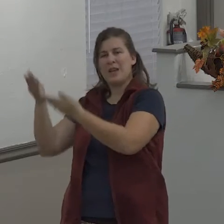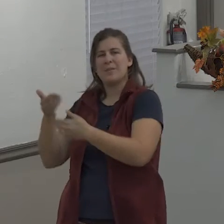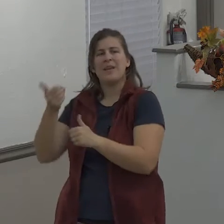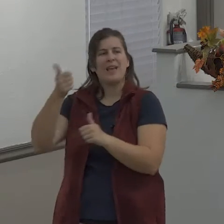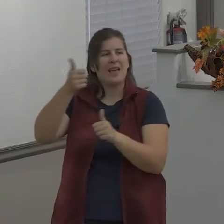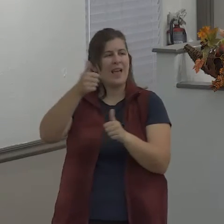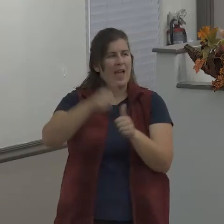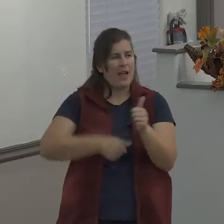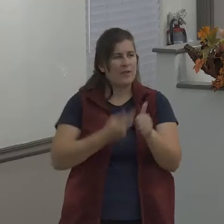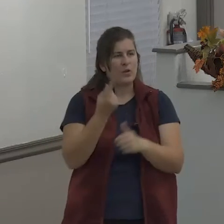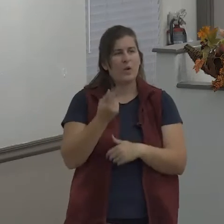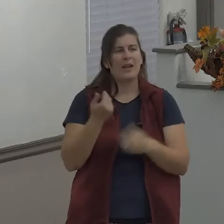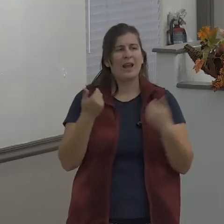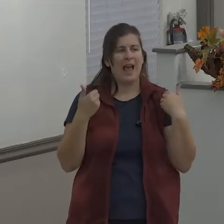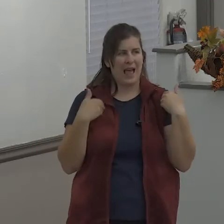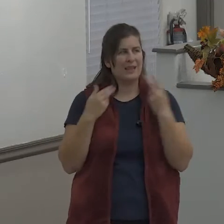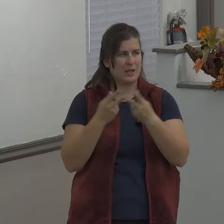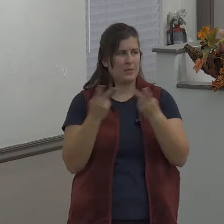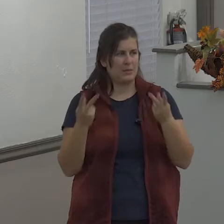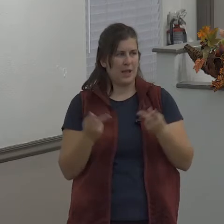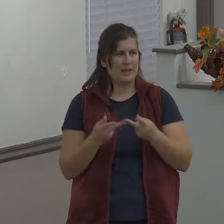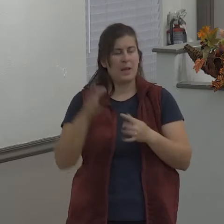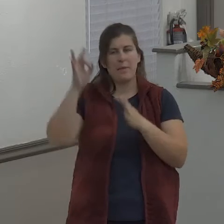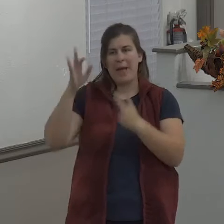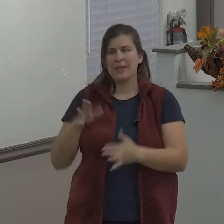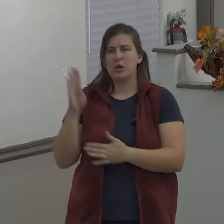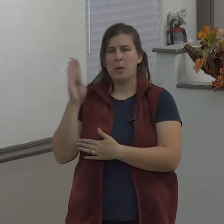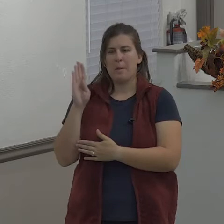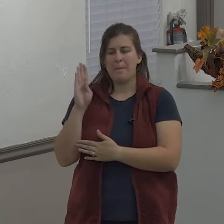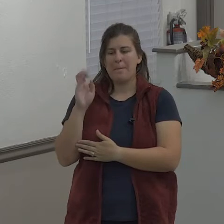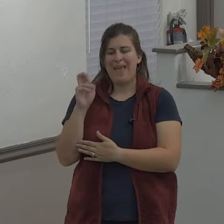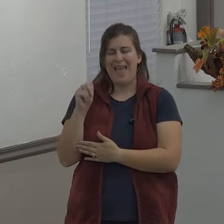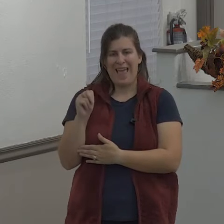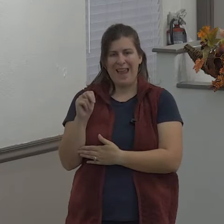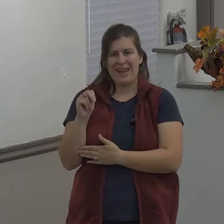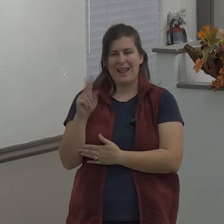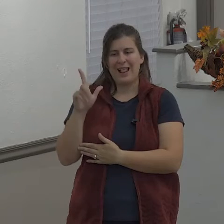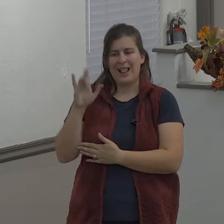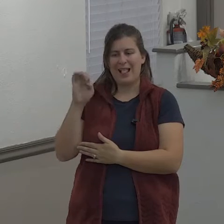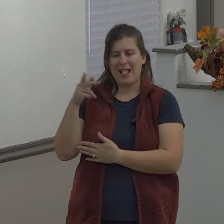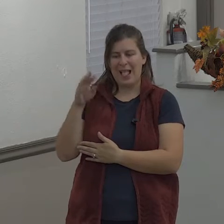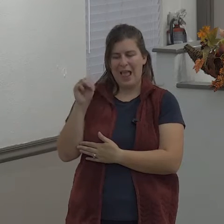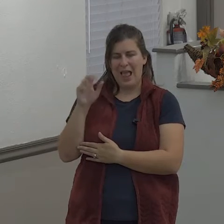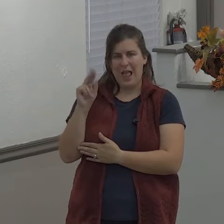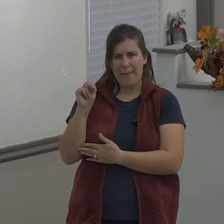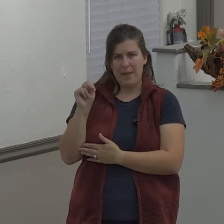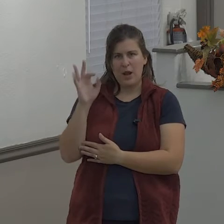you know, everybody's got its place. Brother Pastor Ben preached a great message on